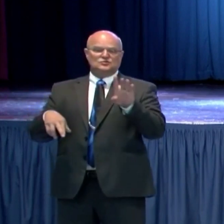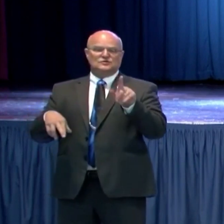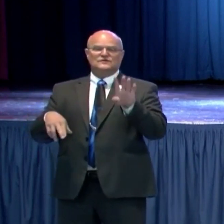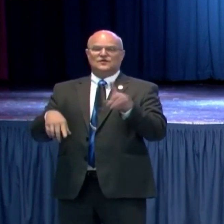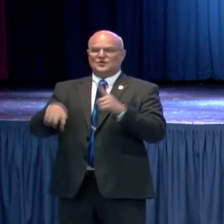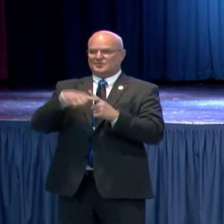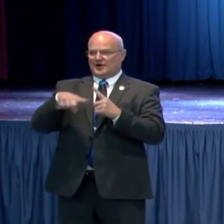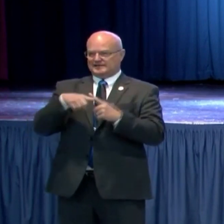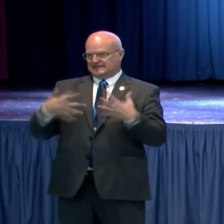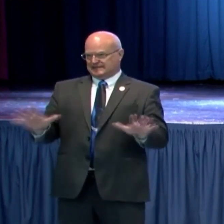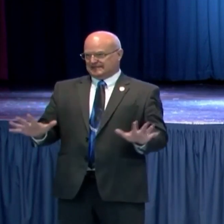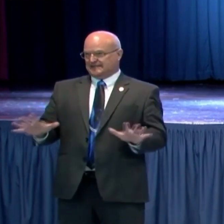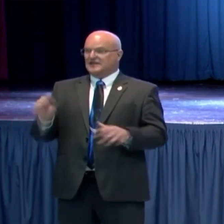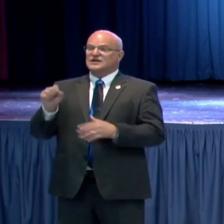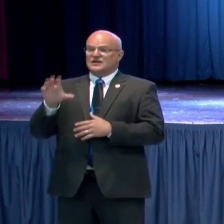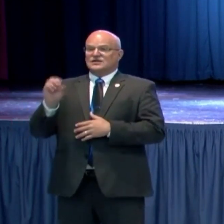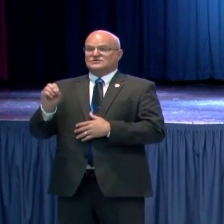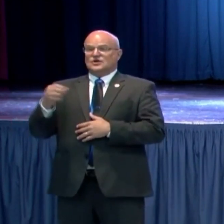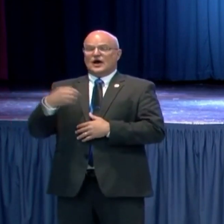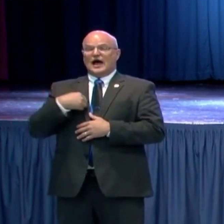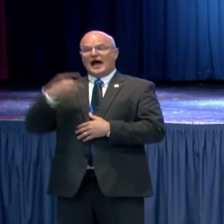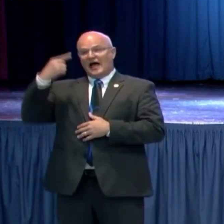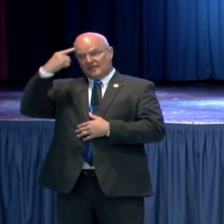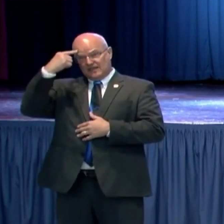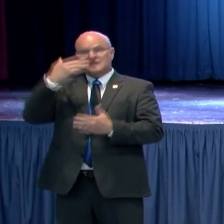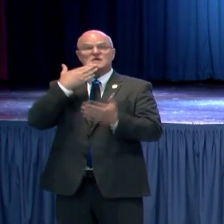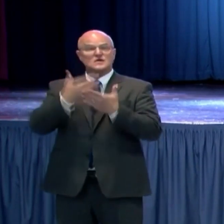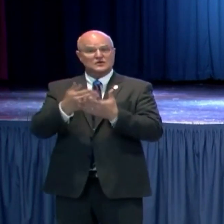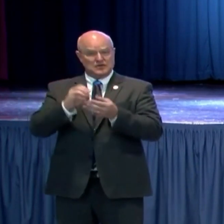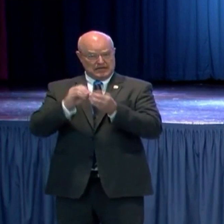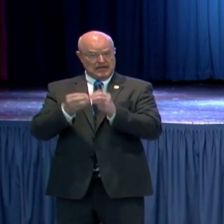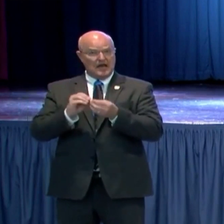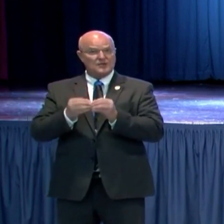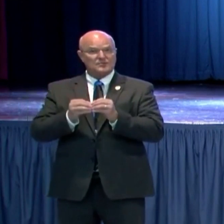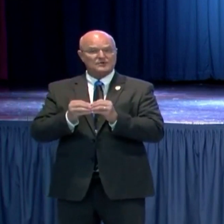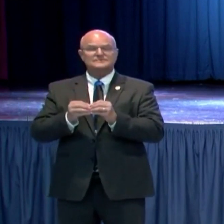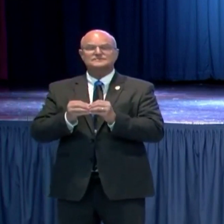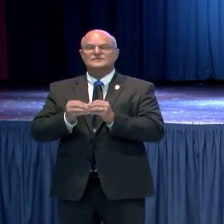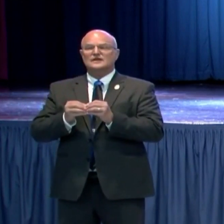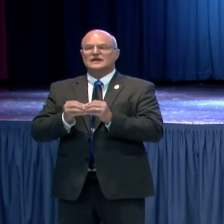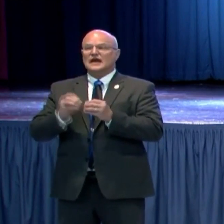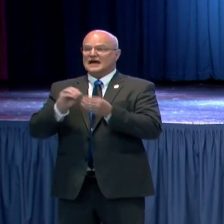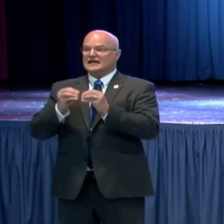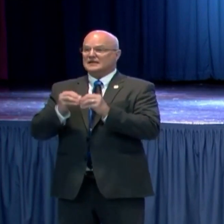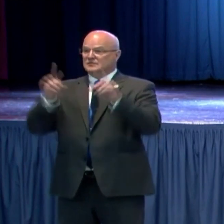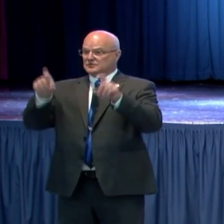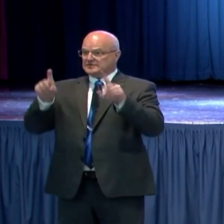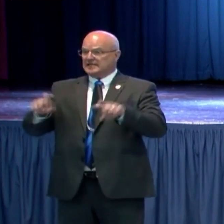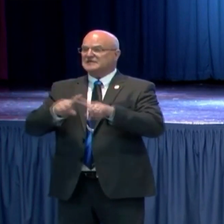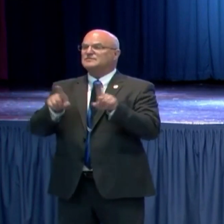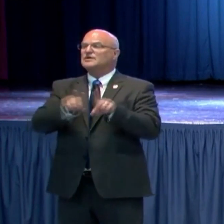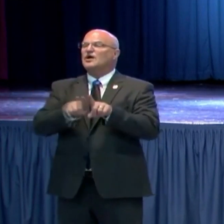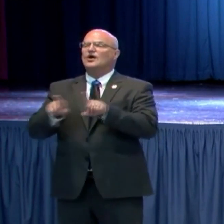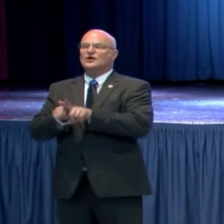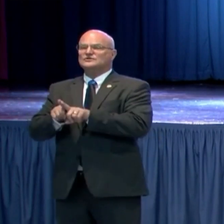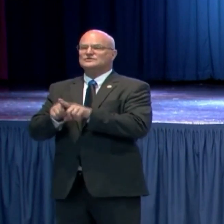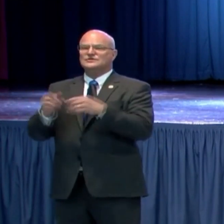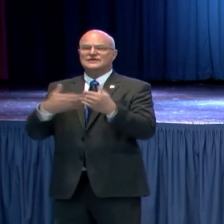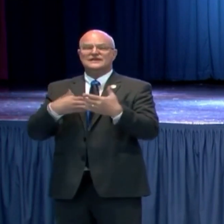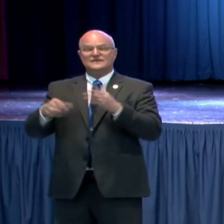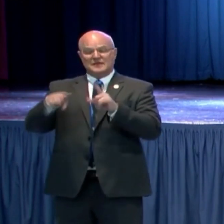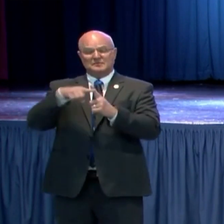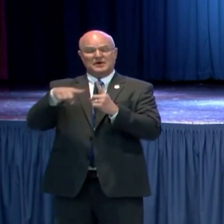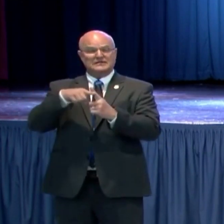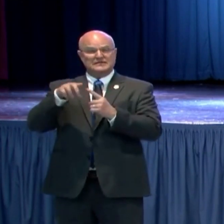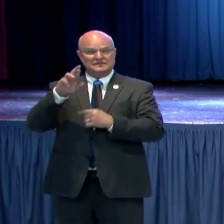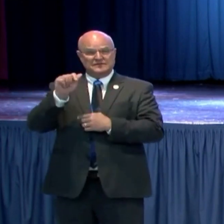were positive. And so I consider that's good numbers. The number that were tested, but also even the